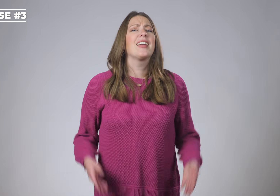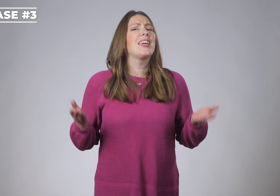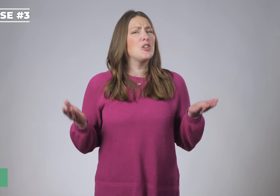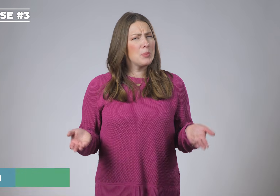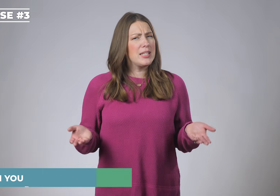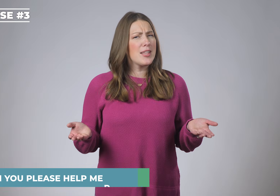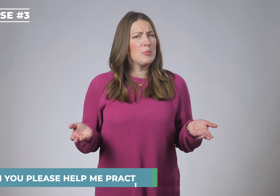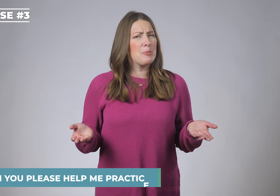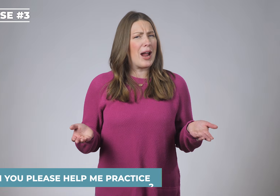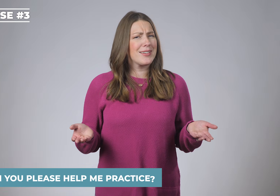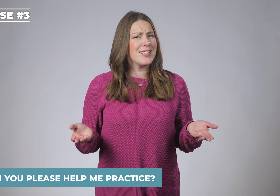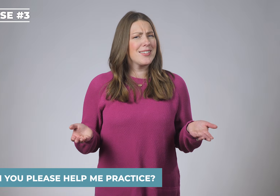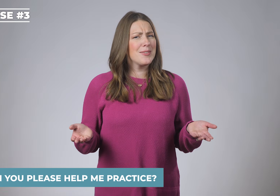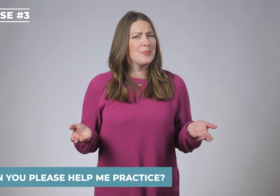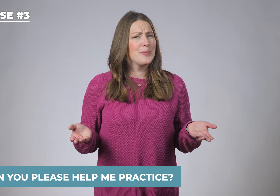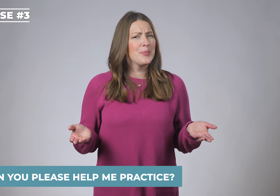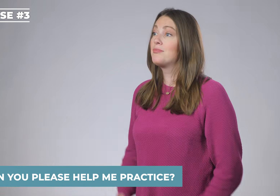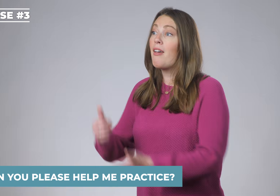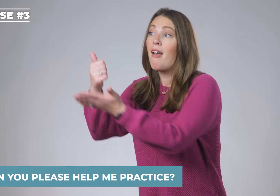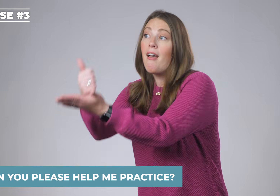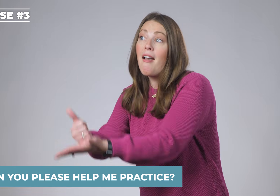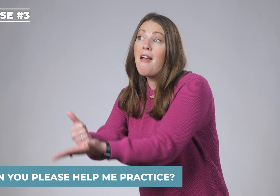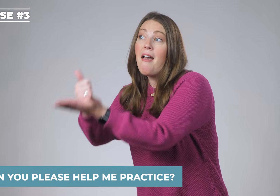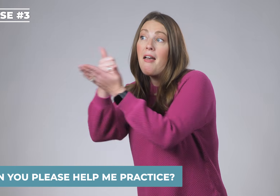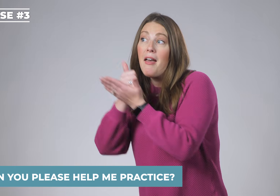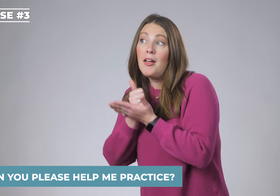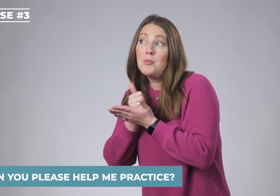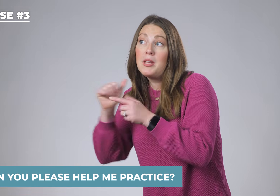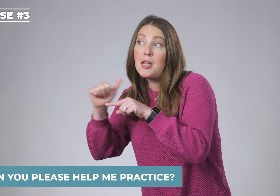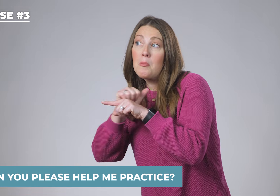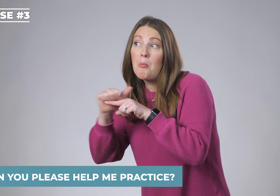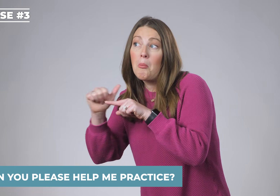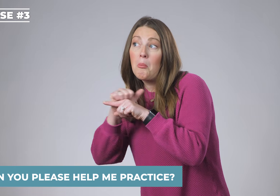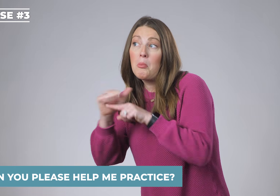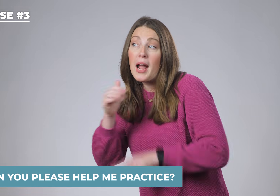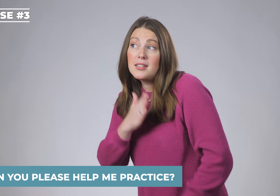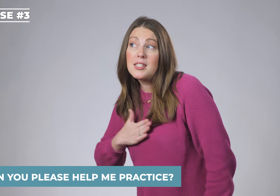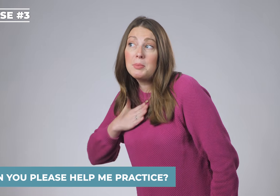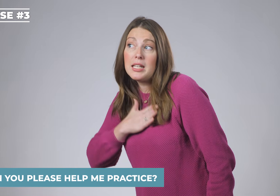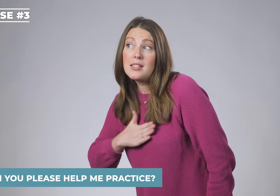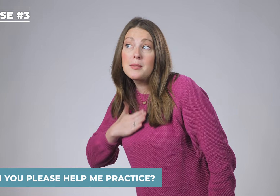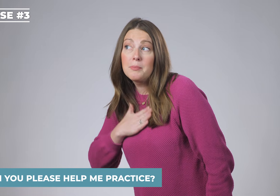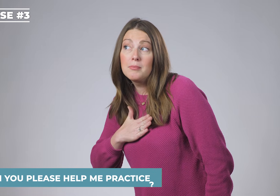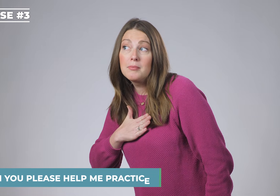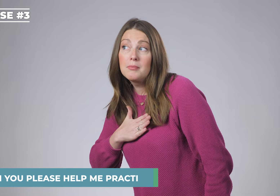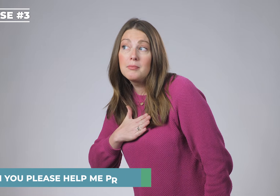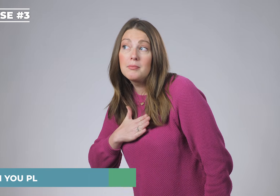Can you please help me practice? Help me practice, please?